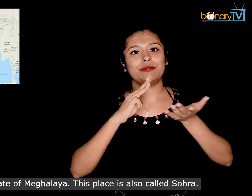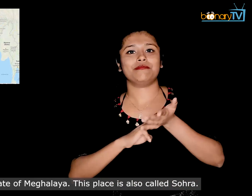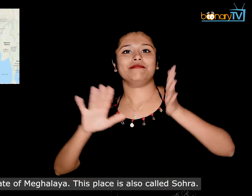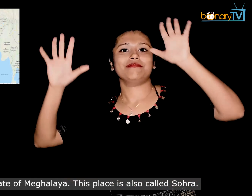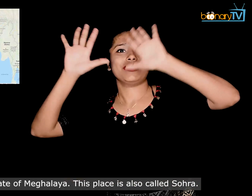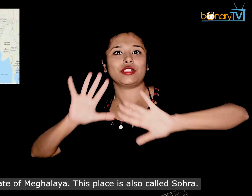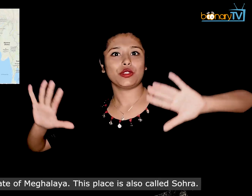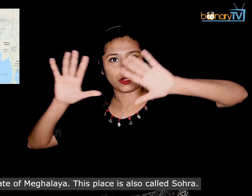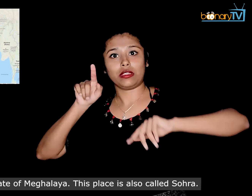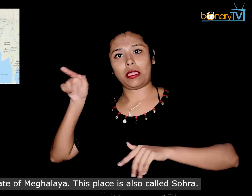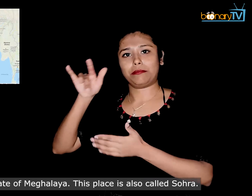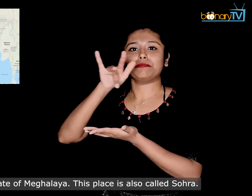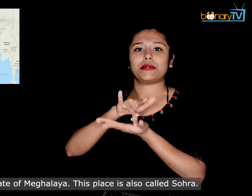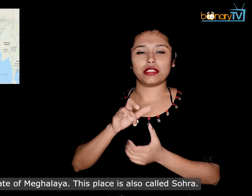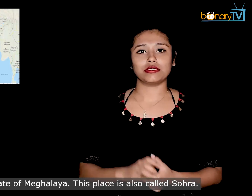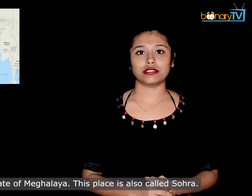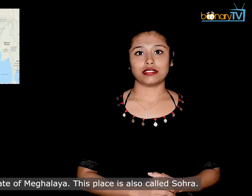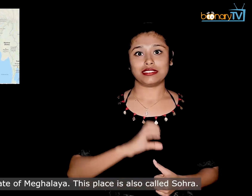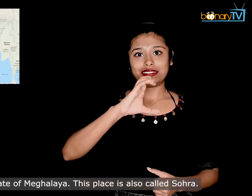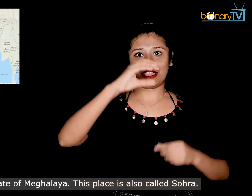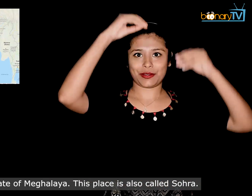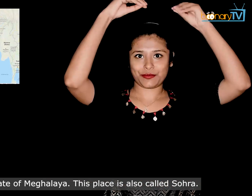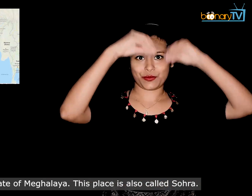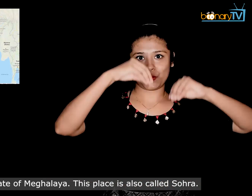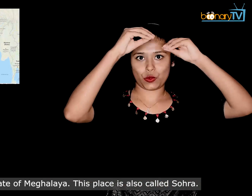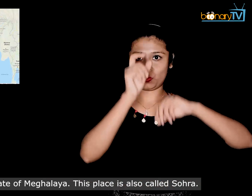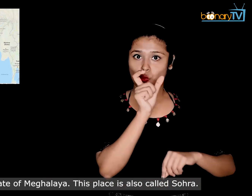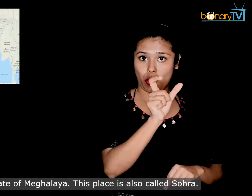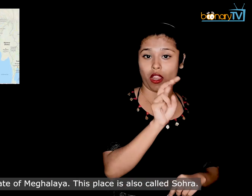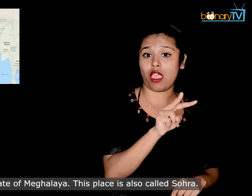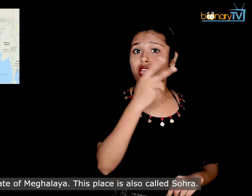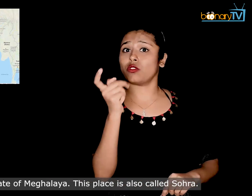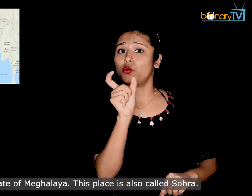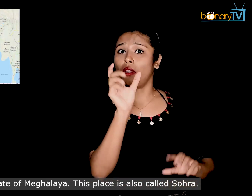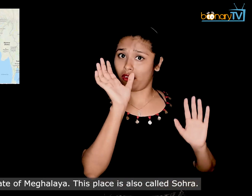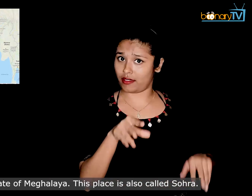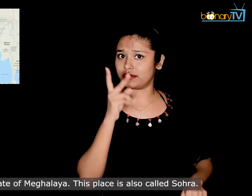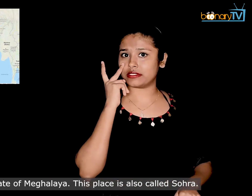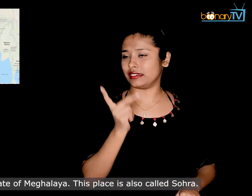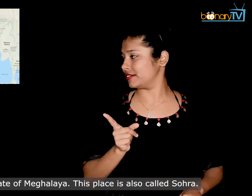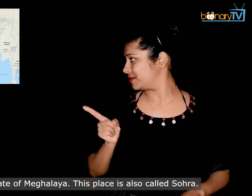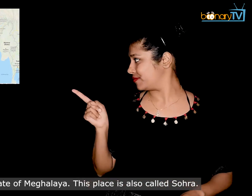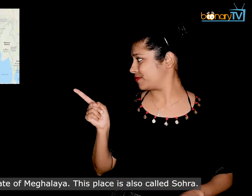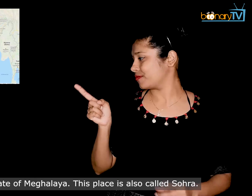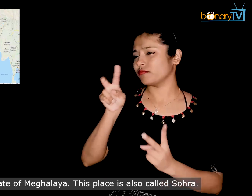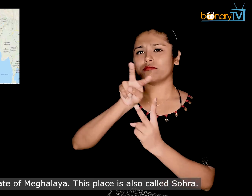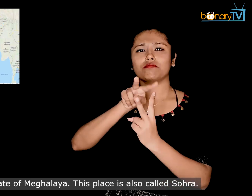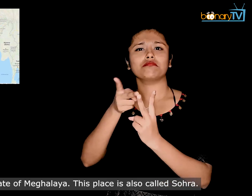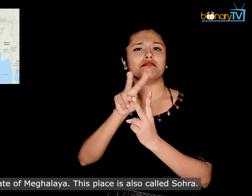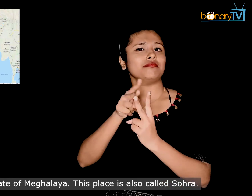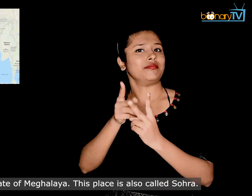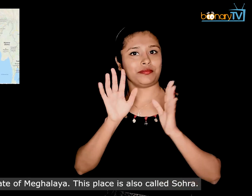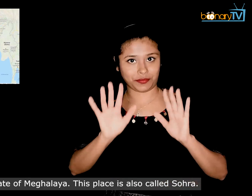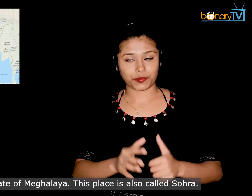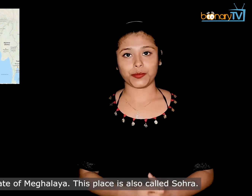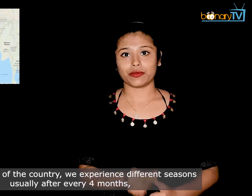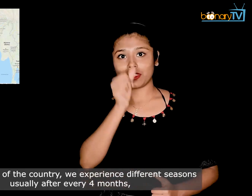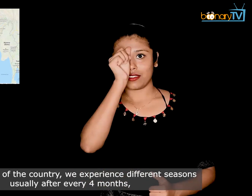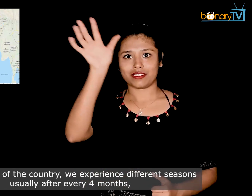Meghalaya. This place is also called Sohra. In most